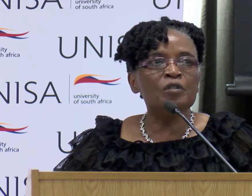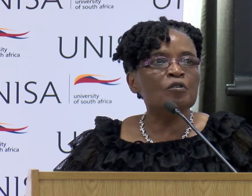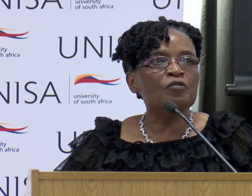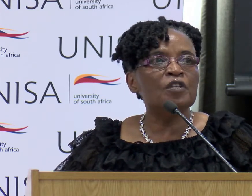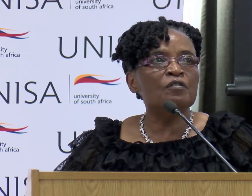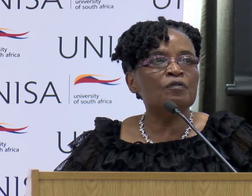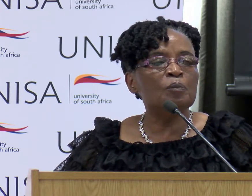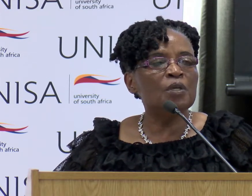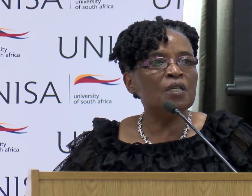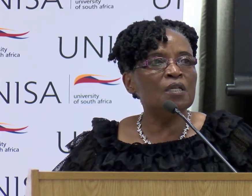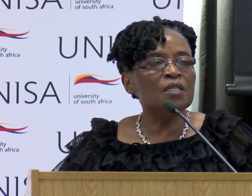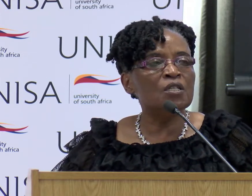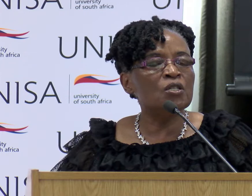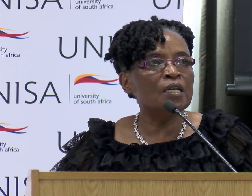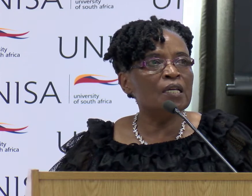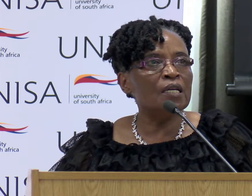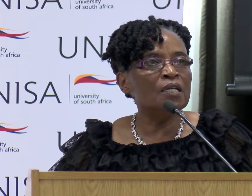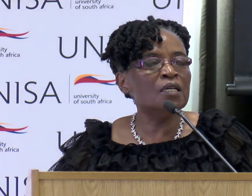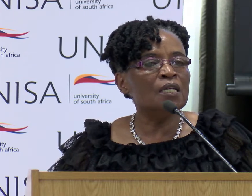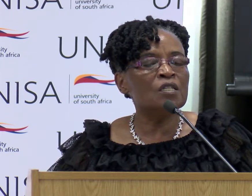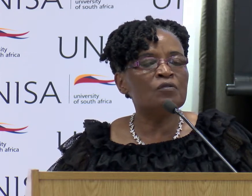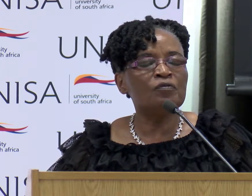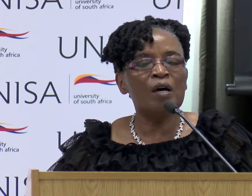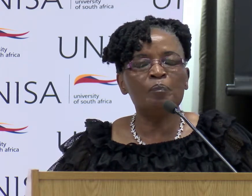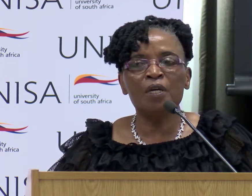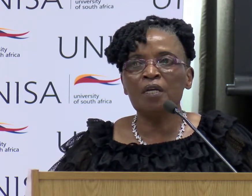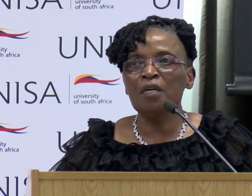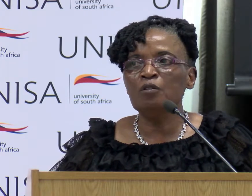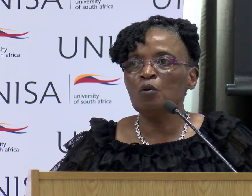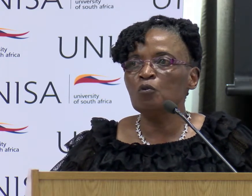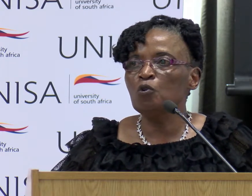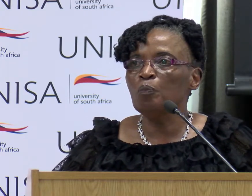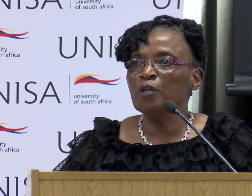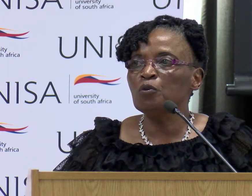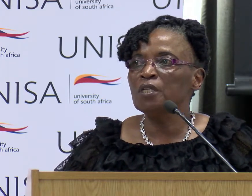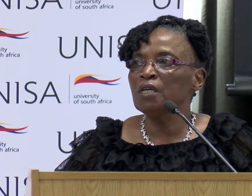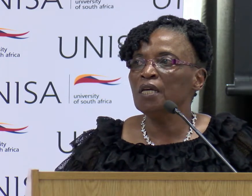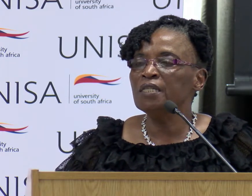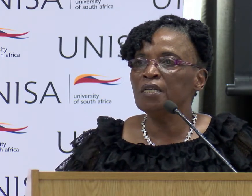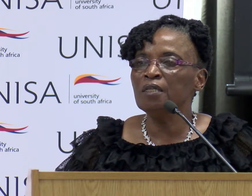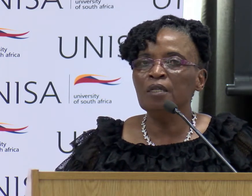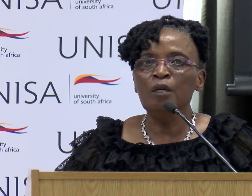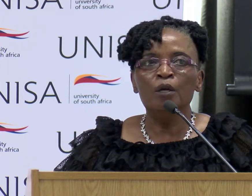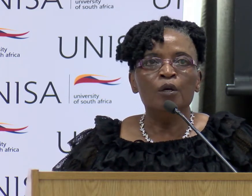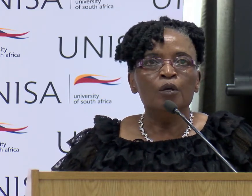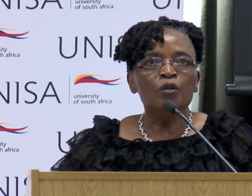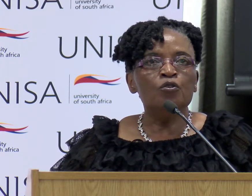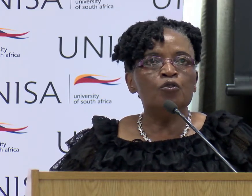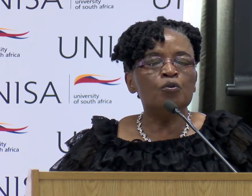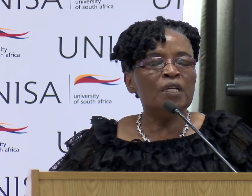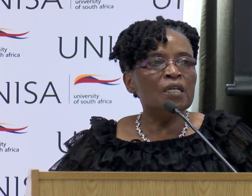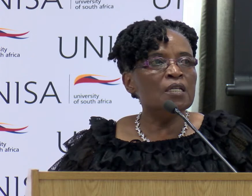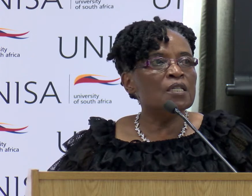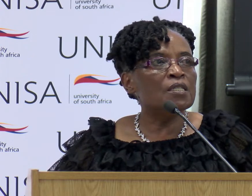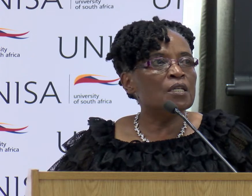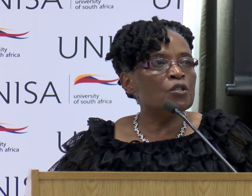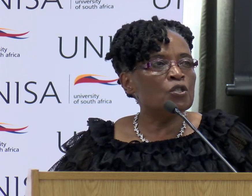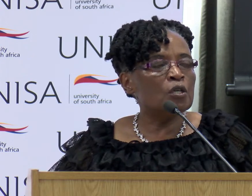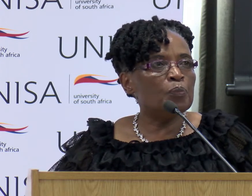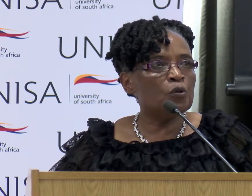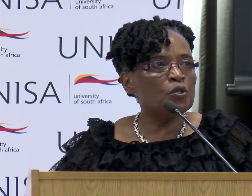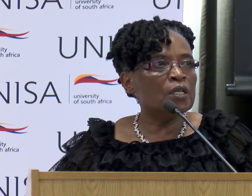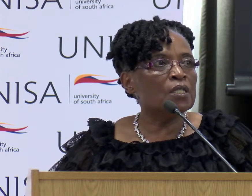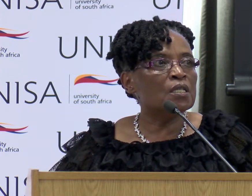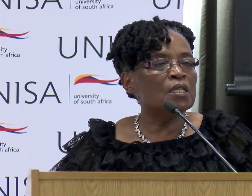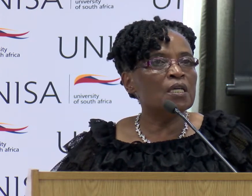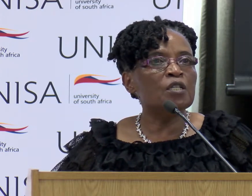the Office of the VP Teaching and Learning as far back as October 2018 is to lead a